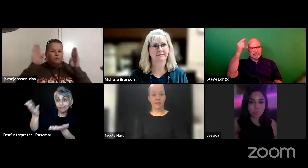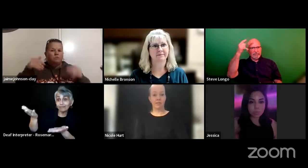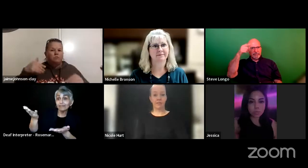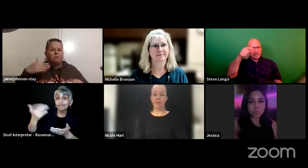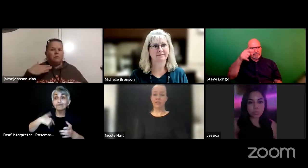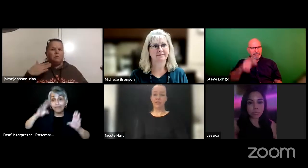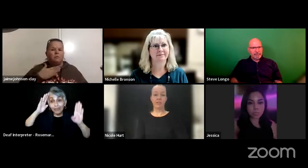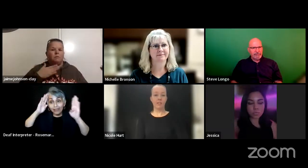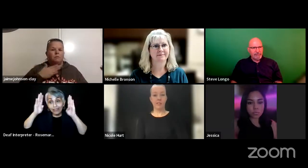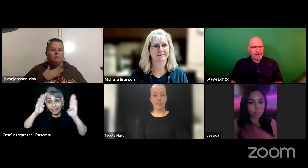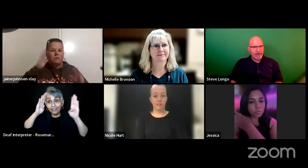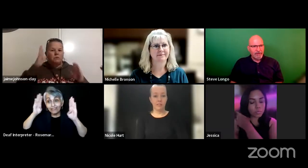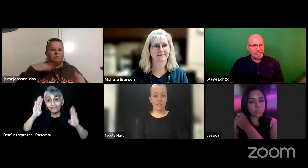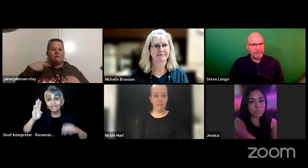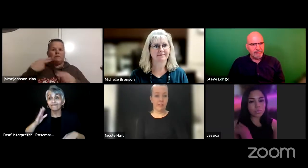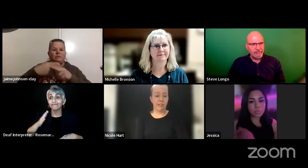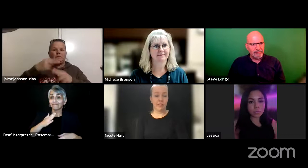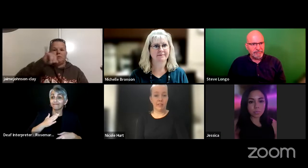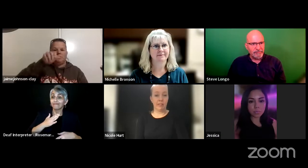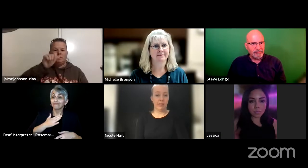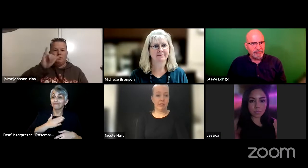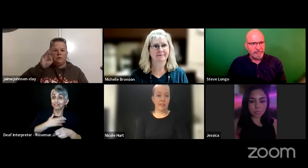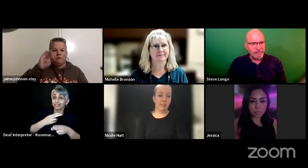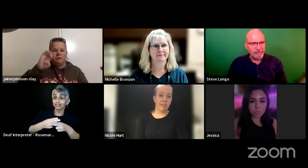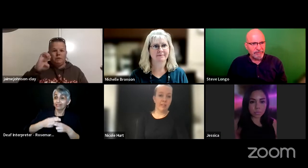Steve Longo saying we'll go to Jamie.